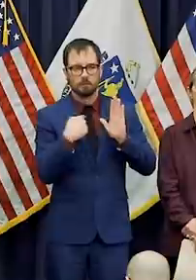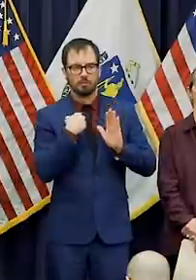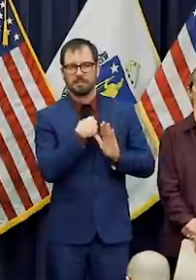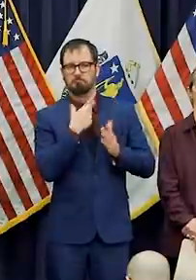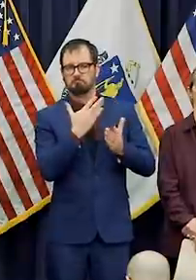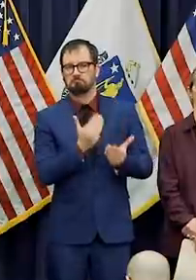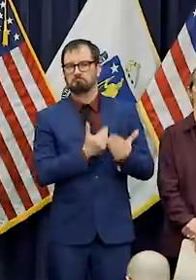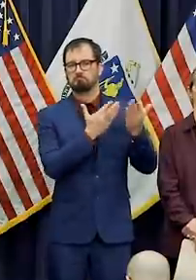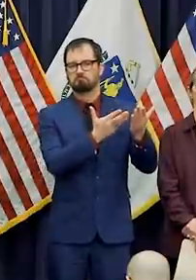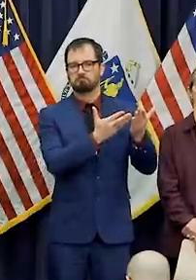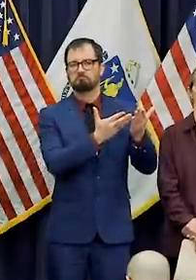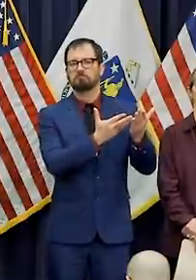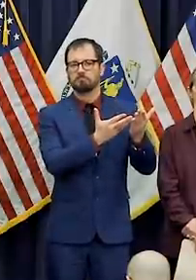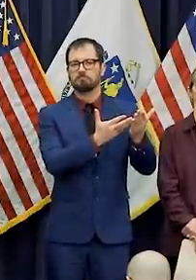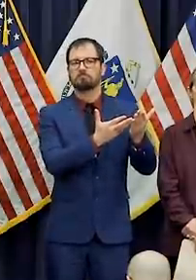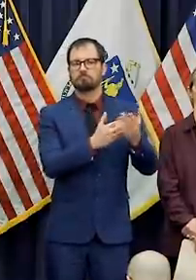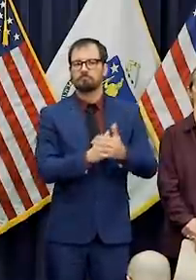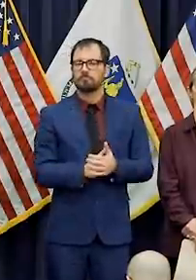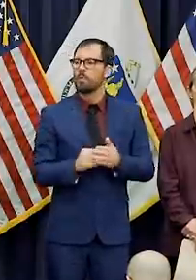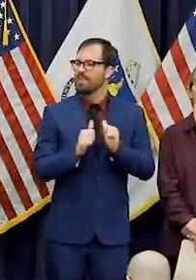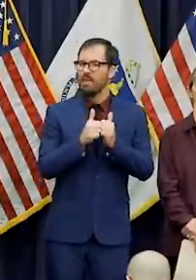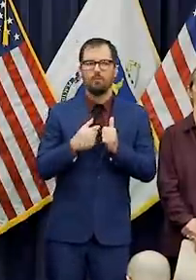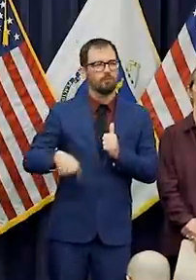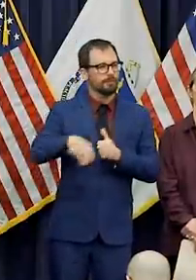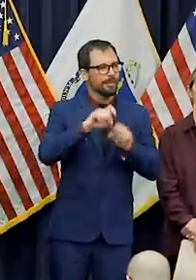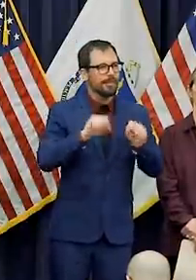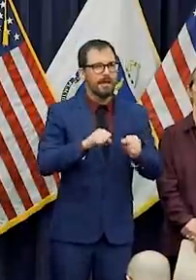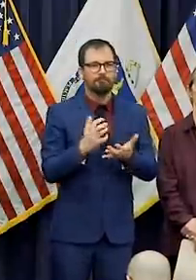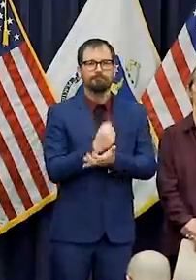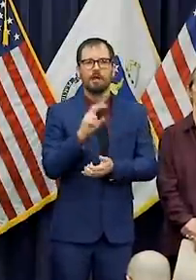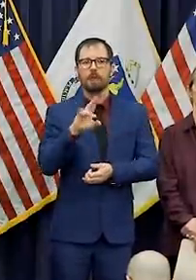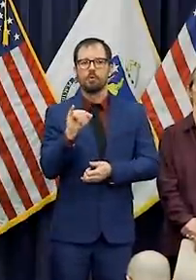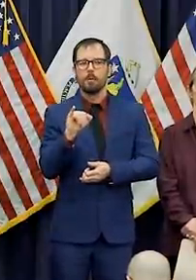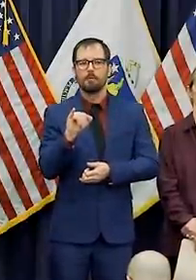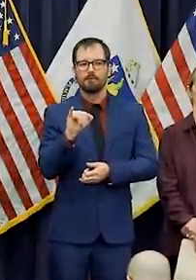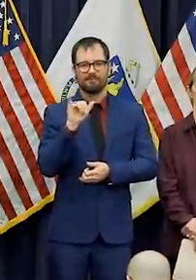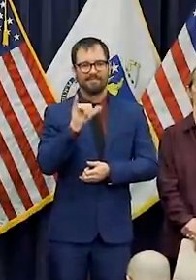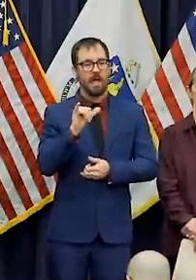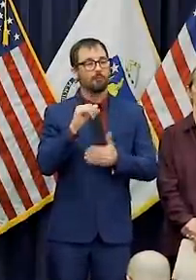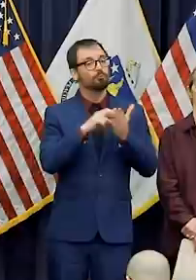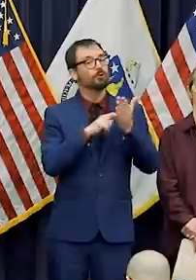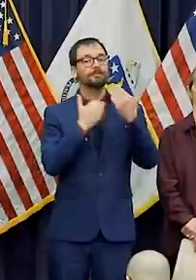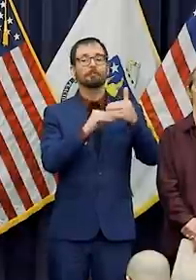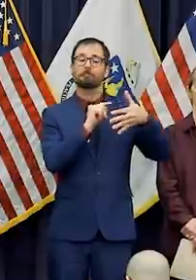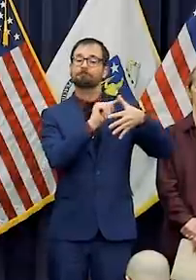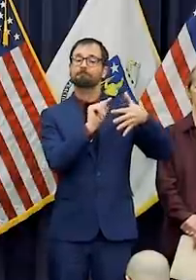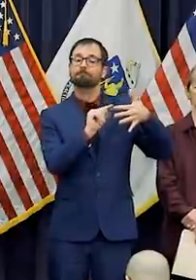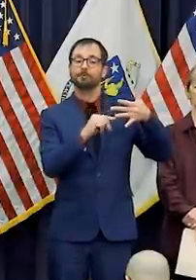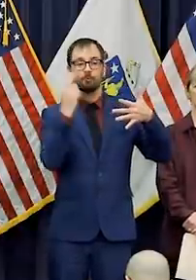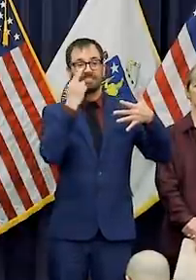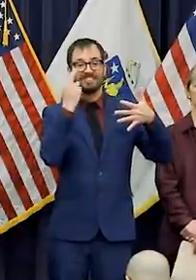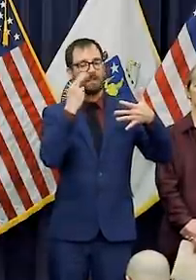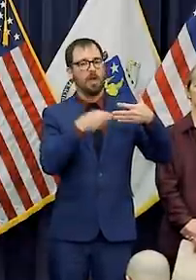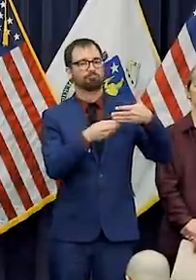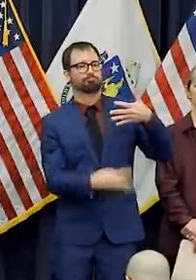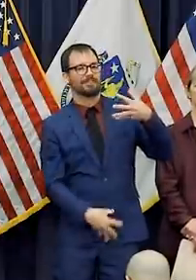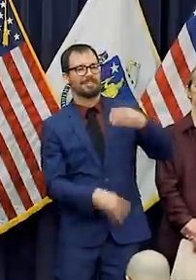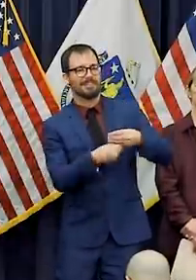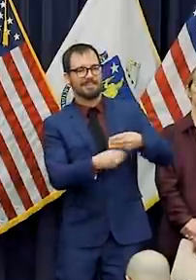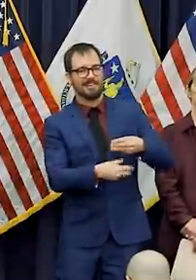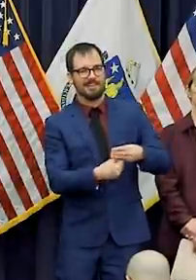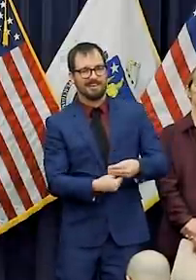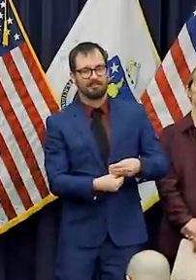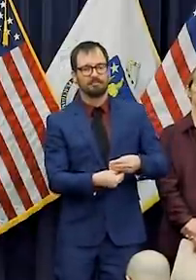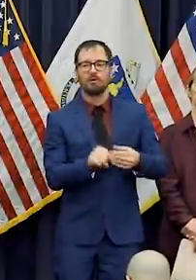been impacted by COVID-19. We will also file a legislative package to help address